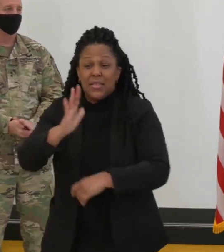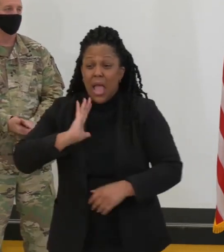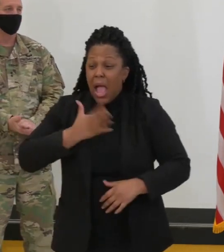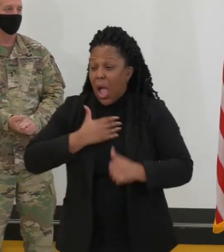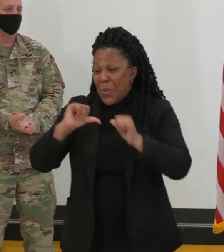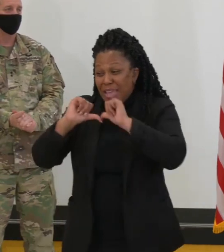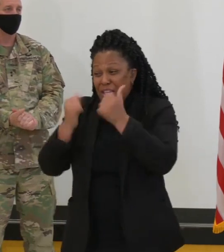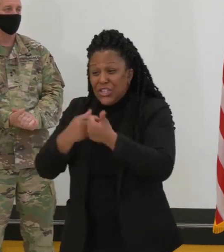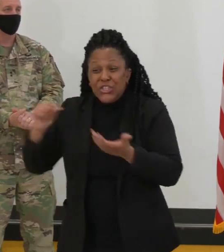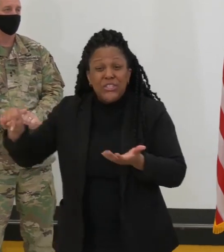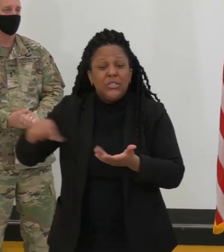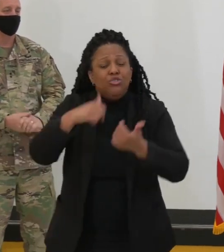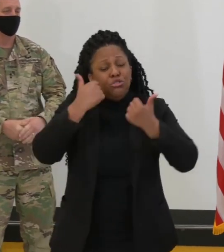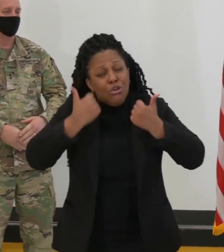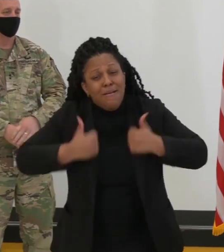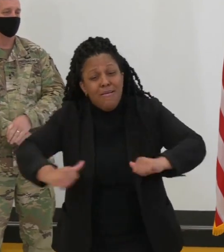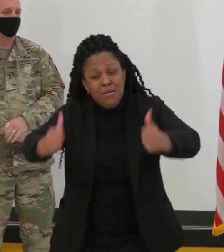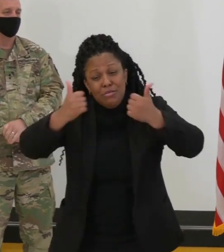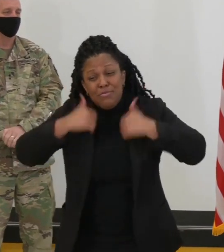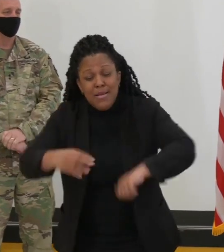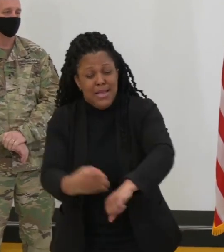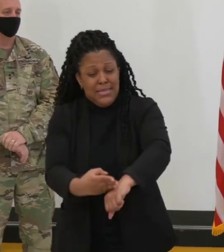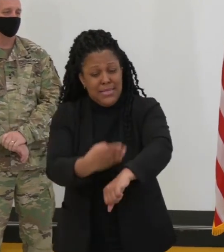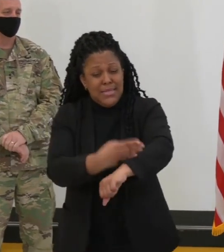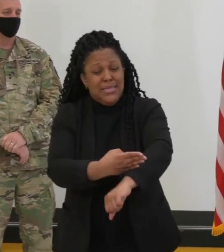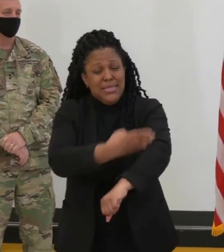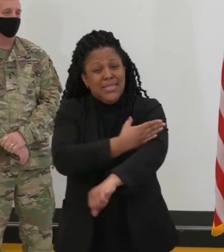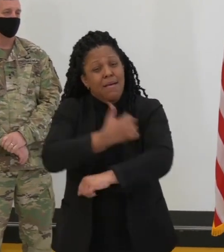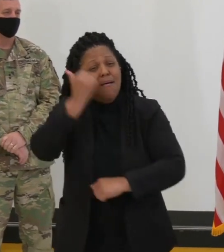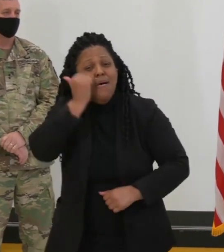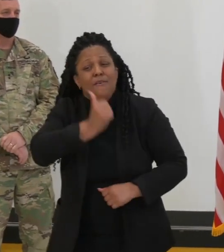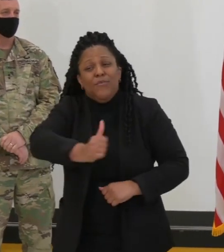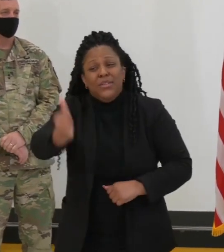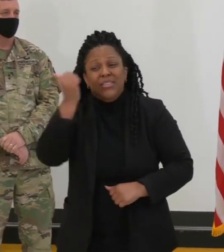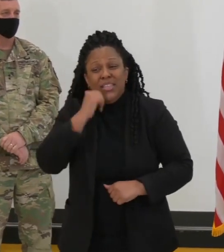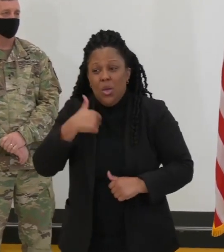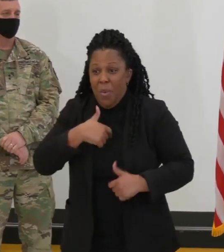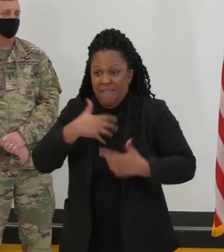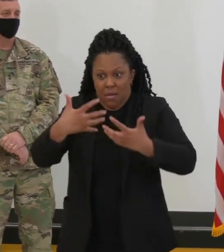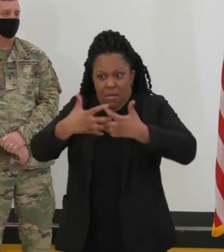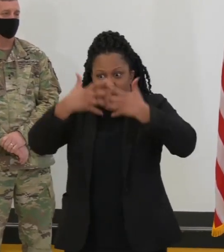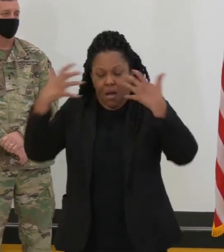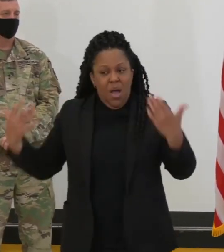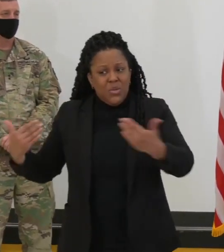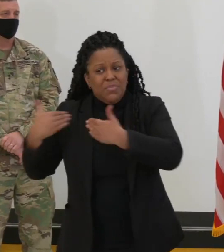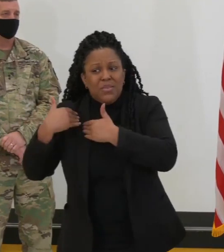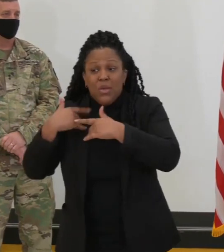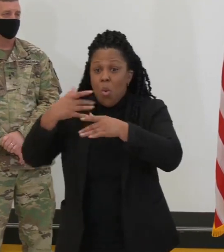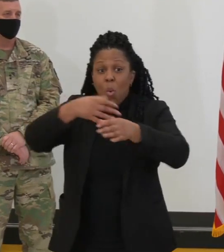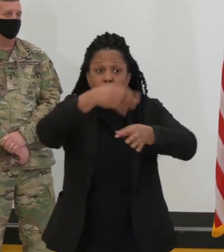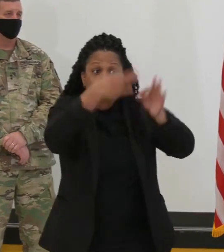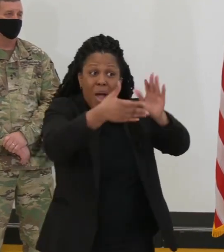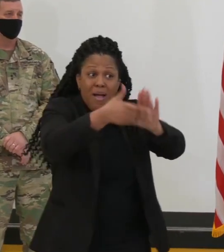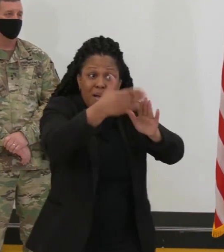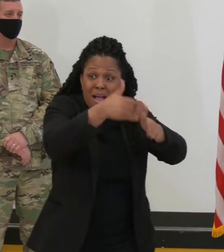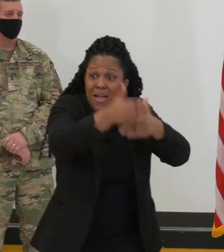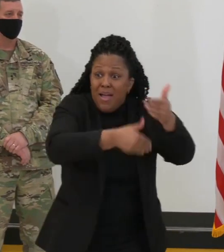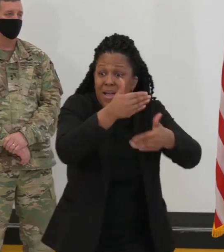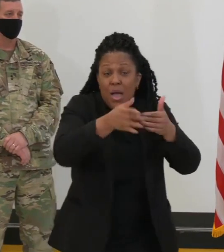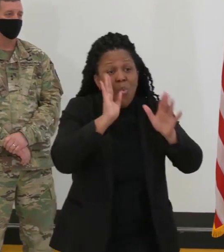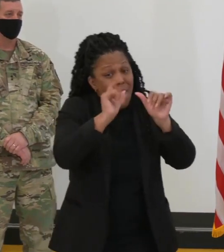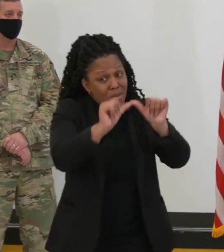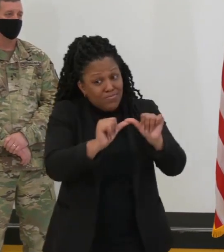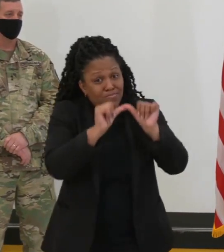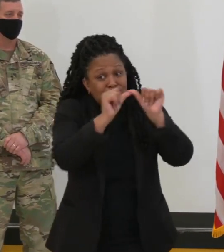lot on our plate with the Hennepin County Sheriff's Office with the court proceedings. Those will go on as scheduled. The court process will go on as scheduled because, again, we